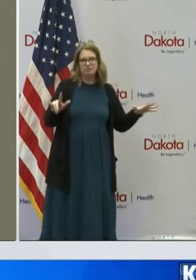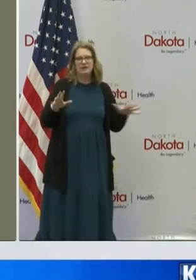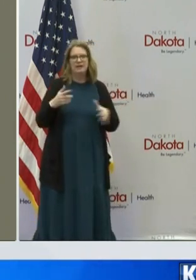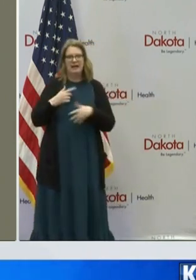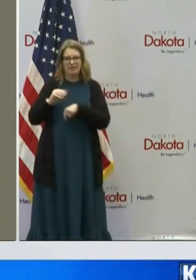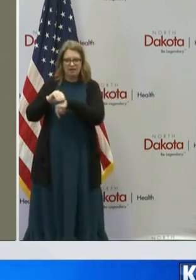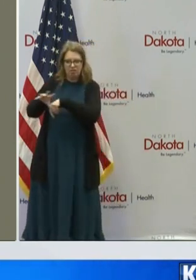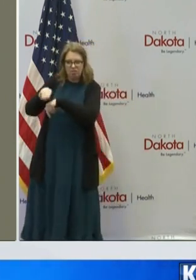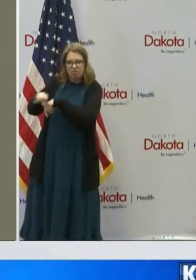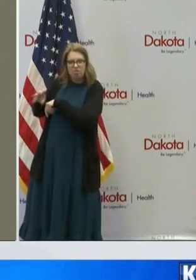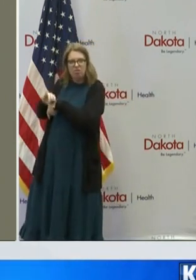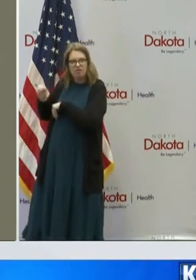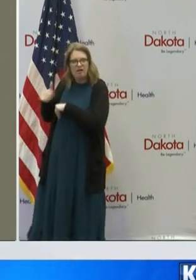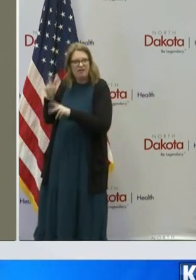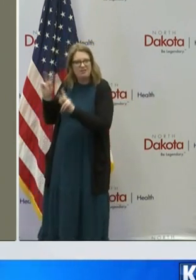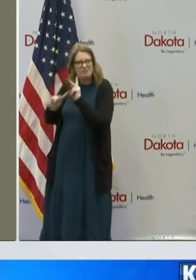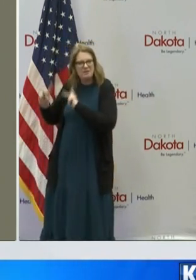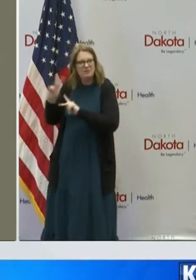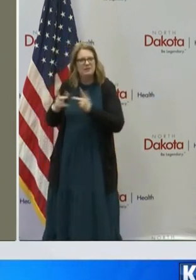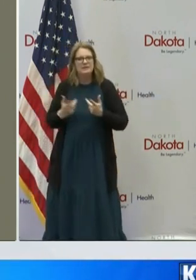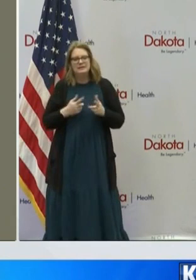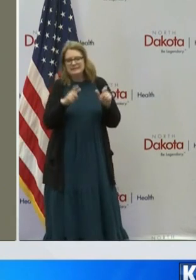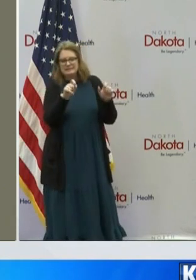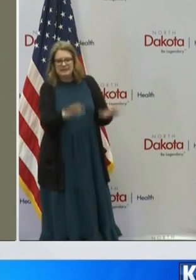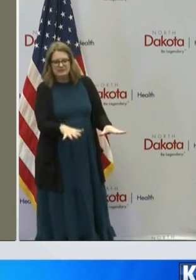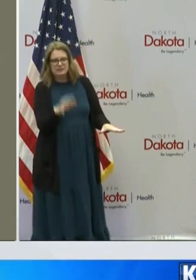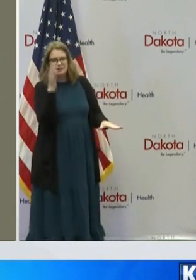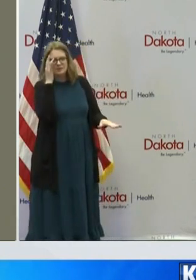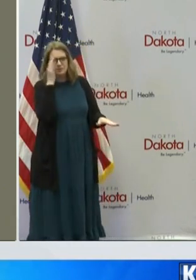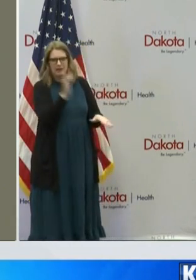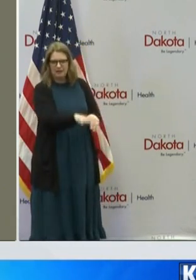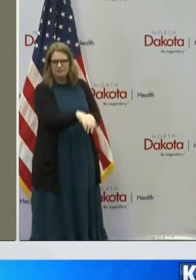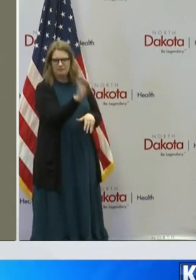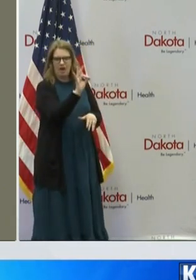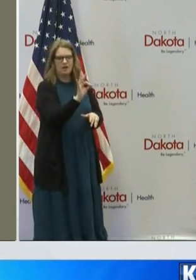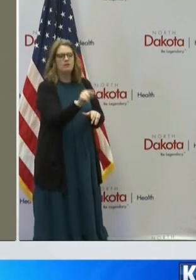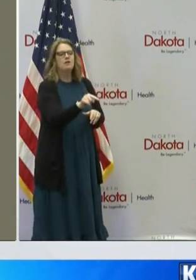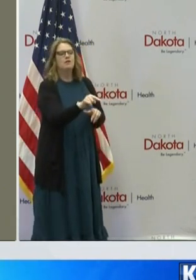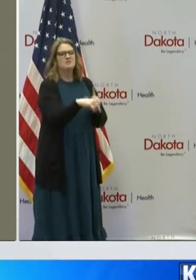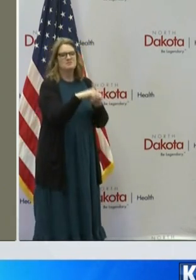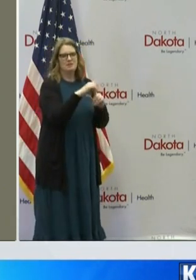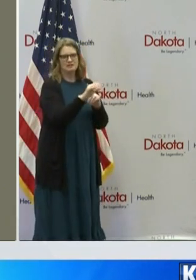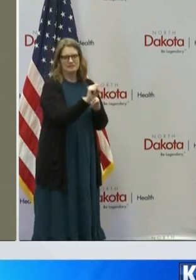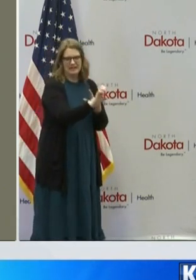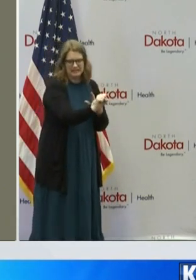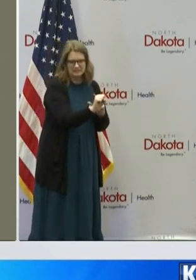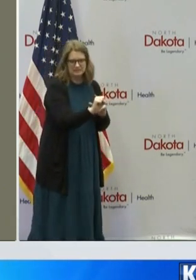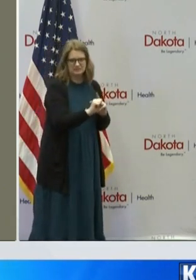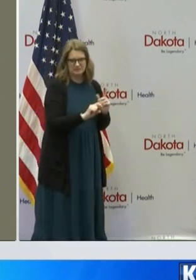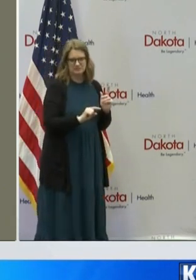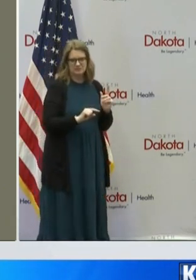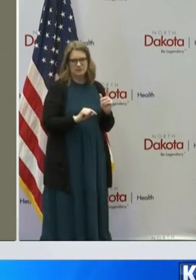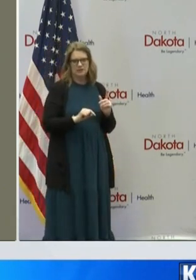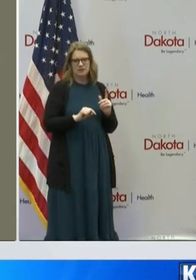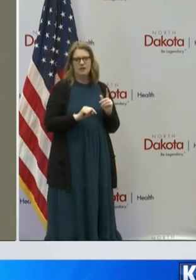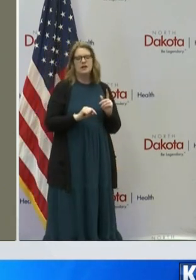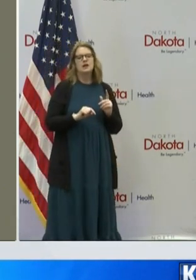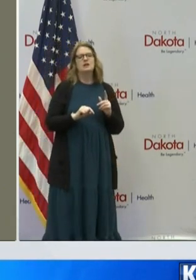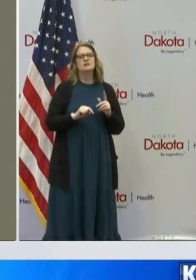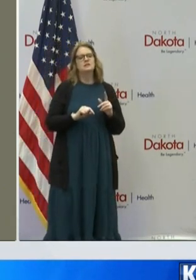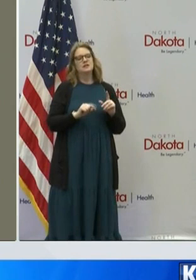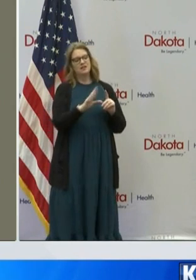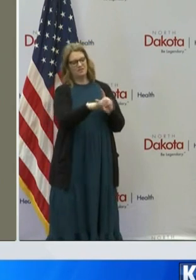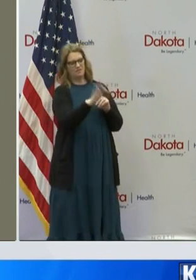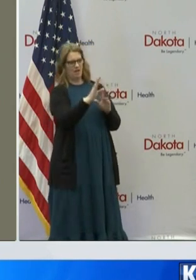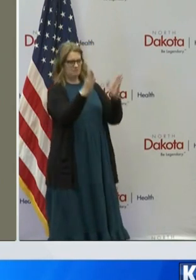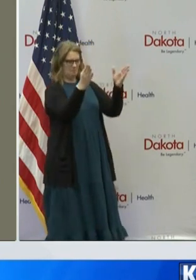allows each of us to know where we stand relative to this battle against this enemy. And then once we